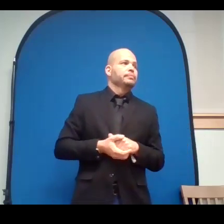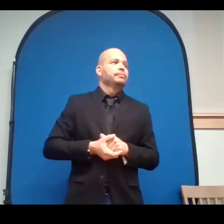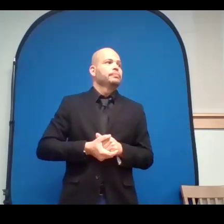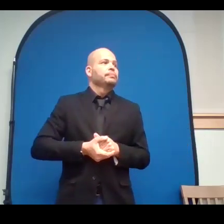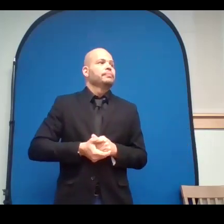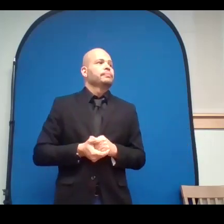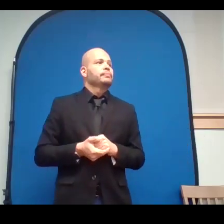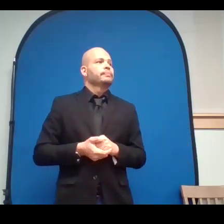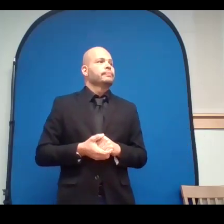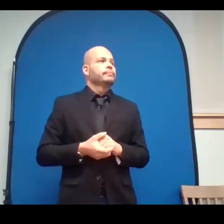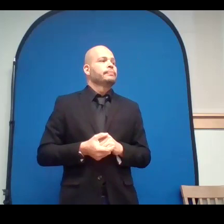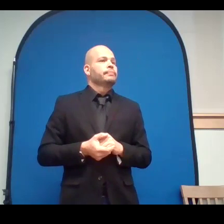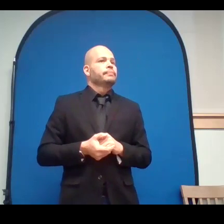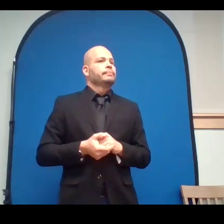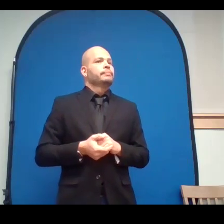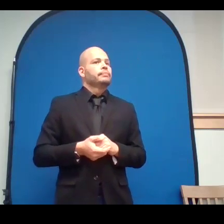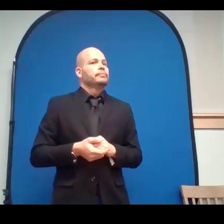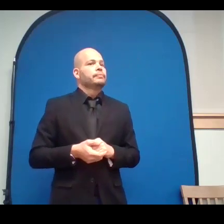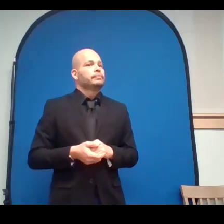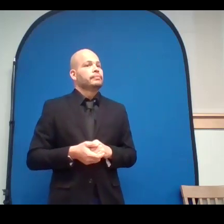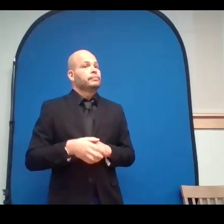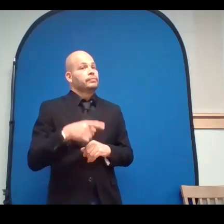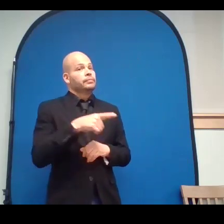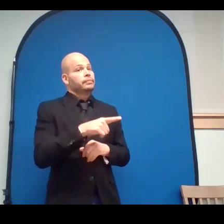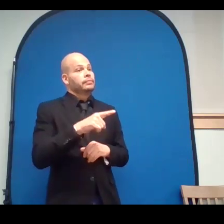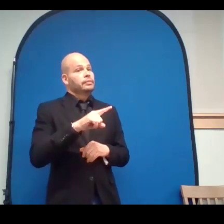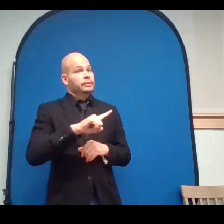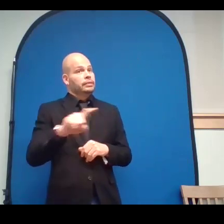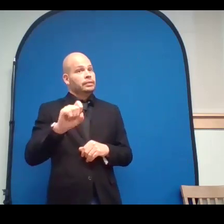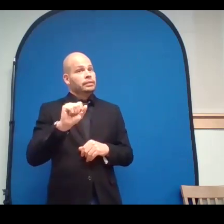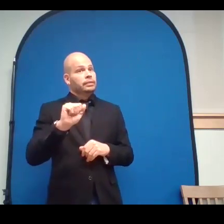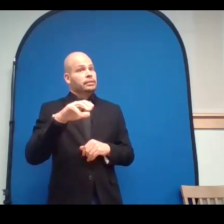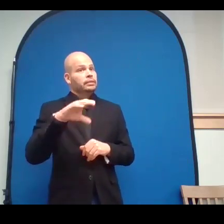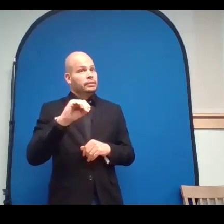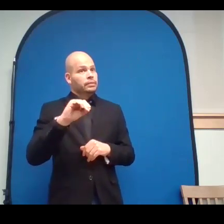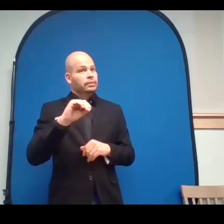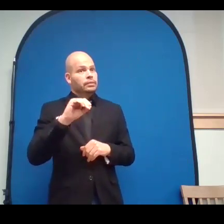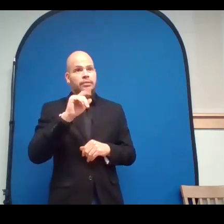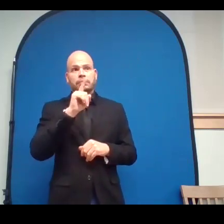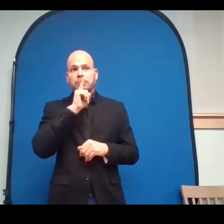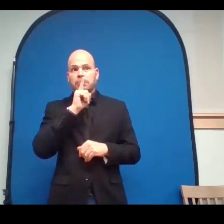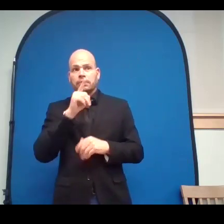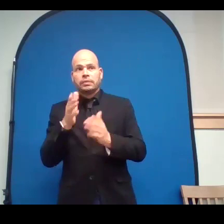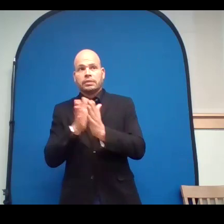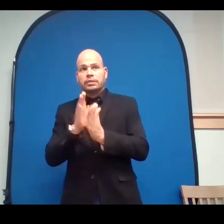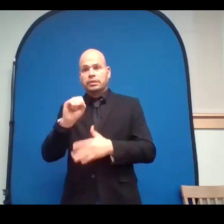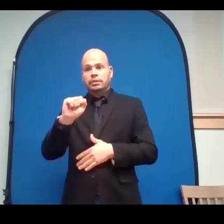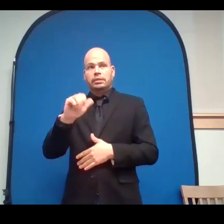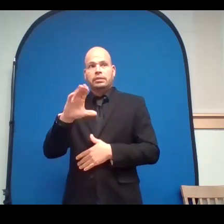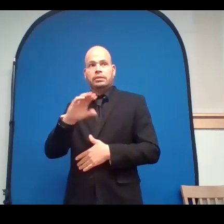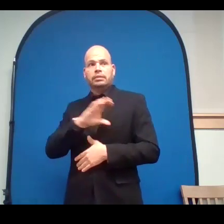Did you ask Saco PD to? And you didn't ask Saco PD to charge him, did you? No, sir.